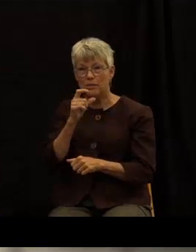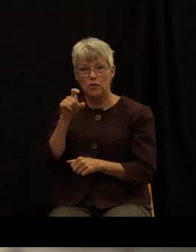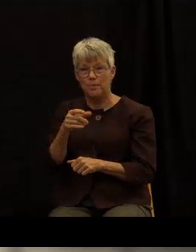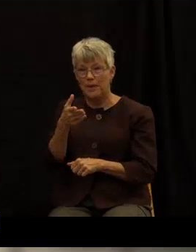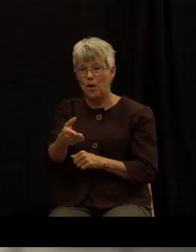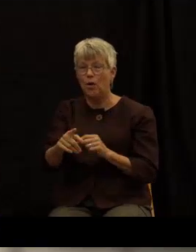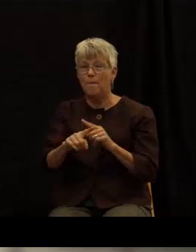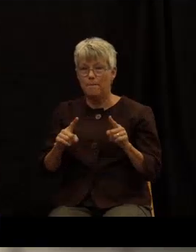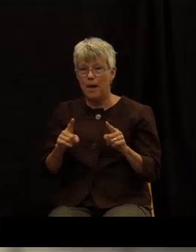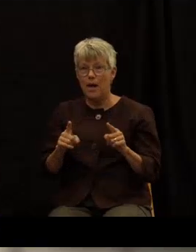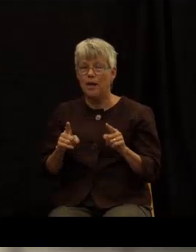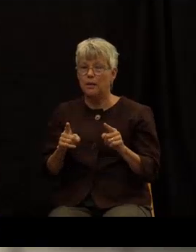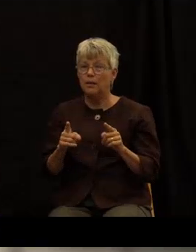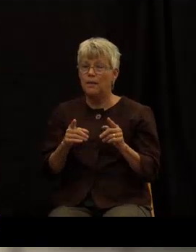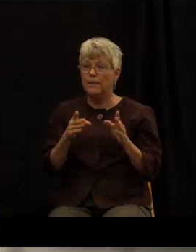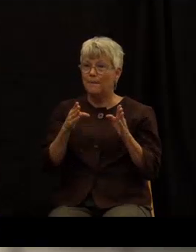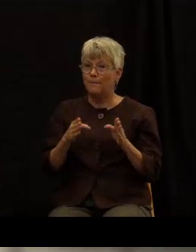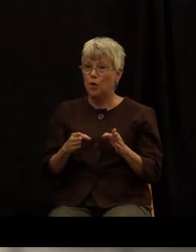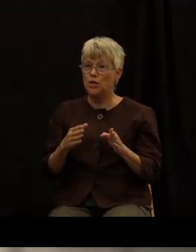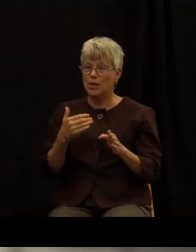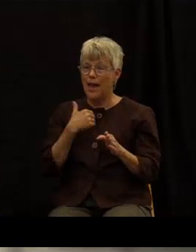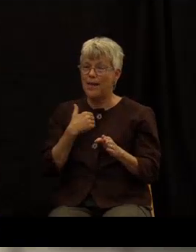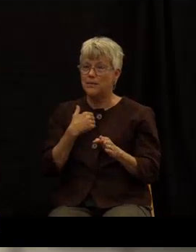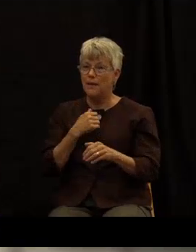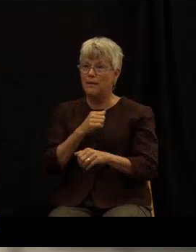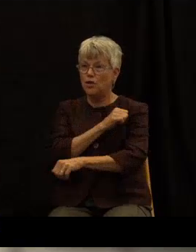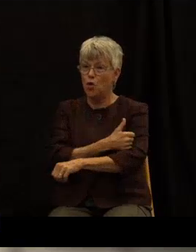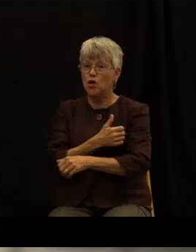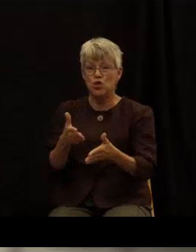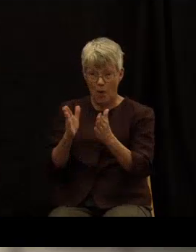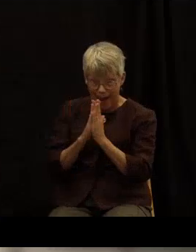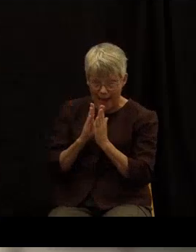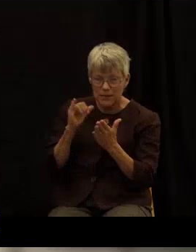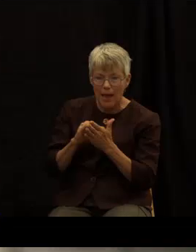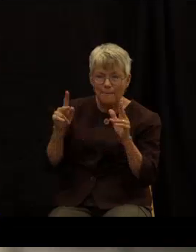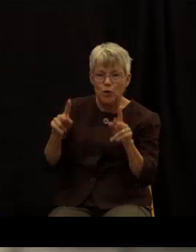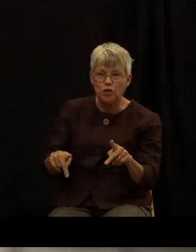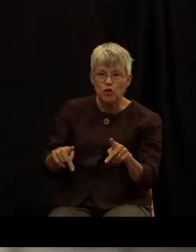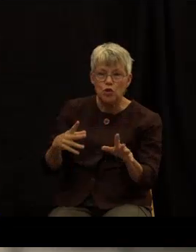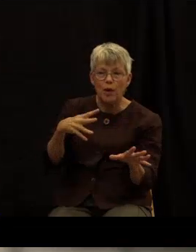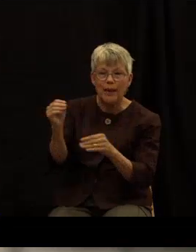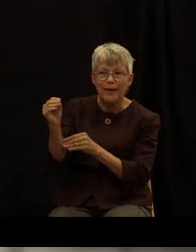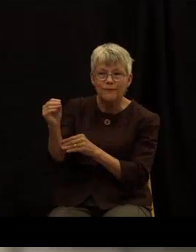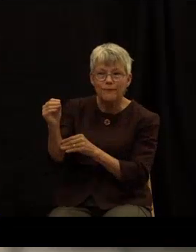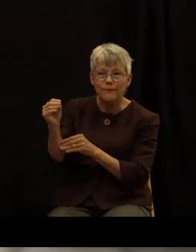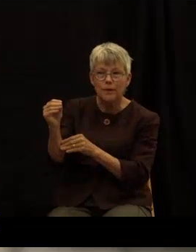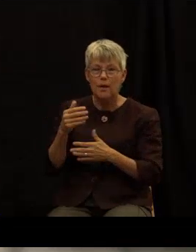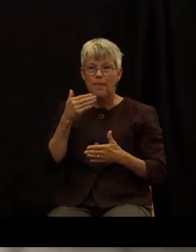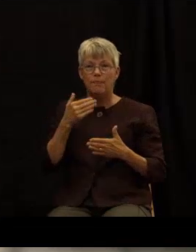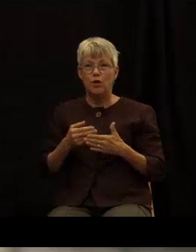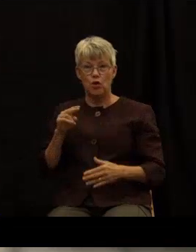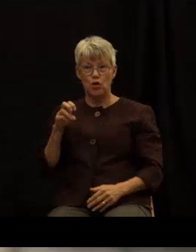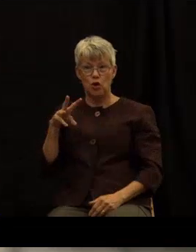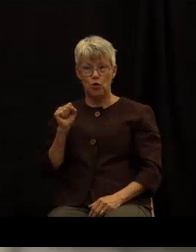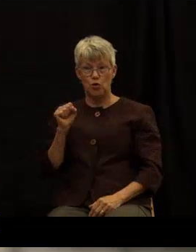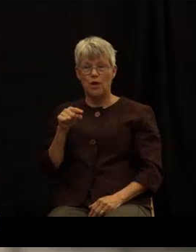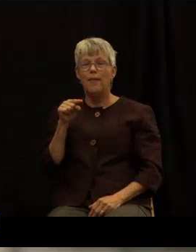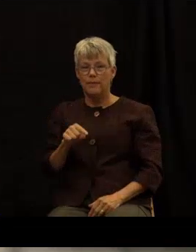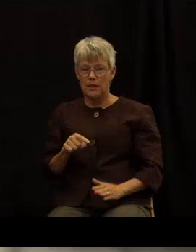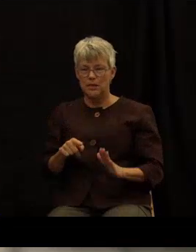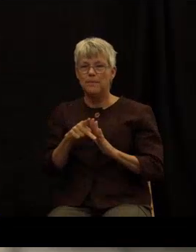must have the authority from the governing board to ask the person to leave. So the good news about this policy is that it does put